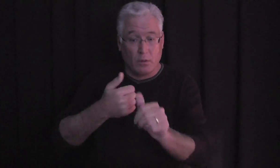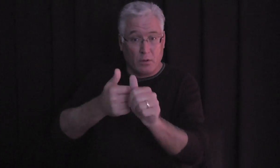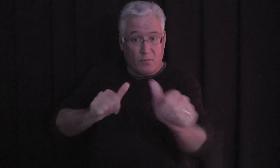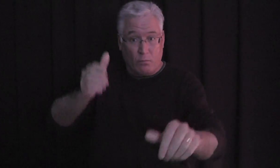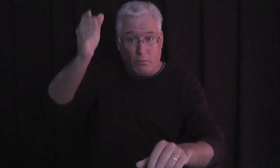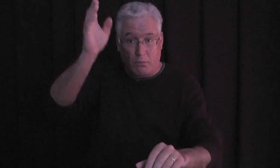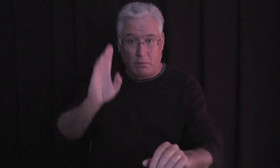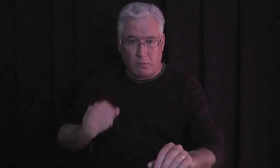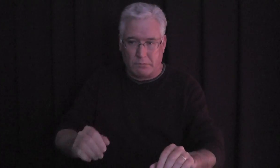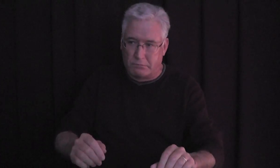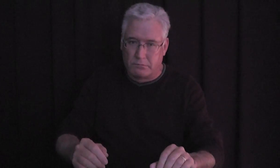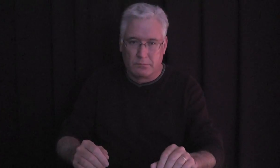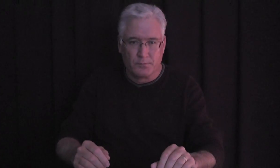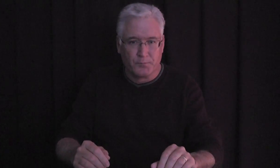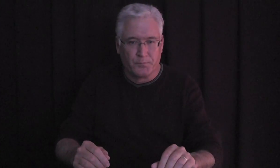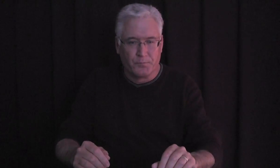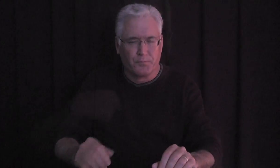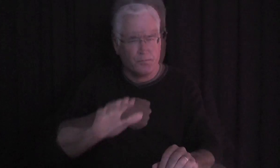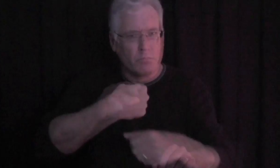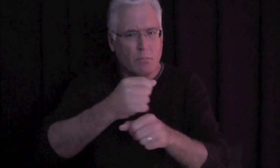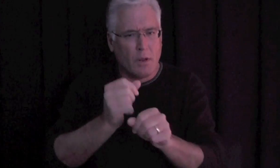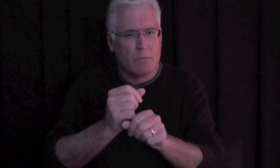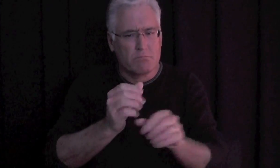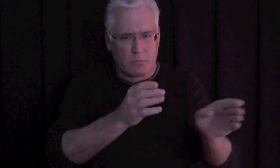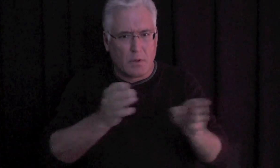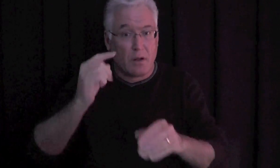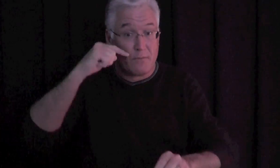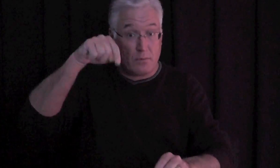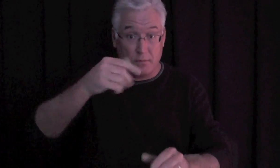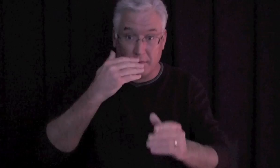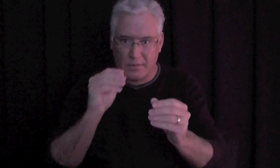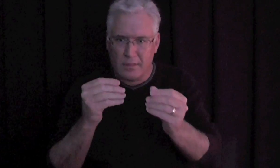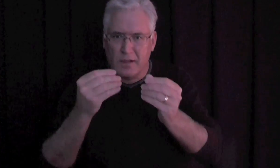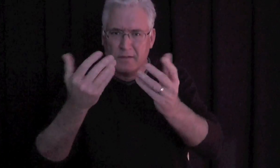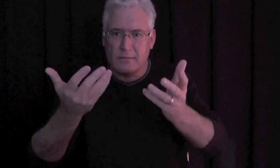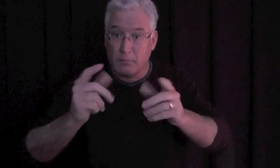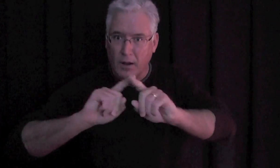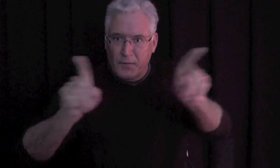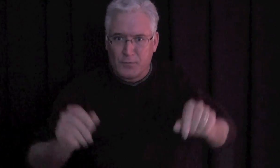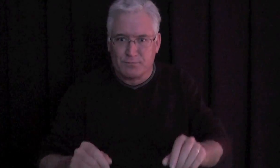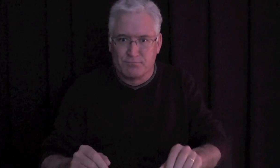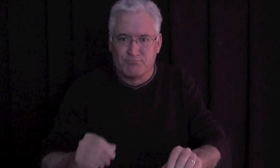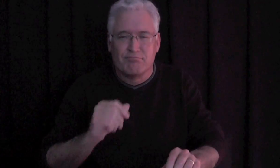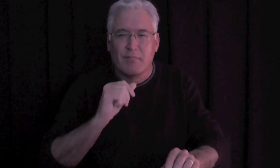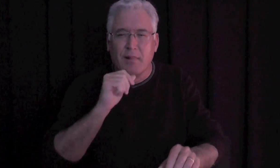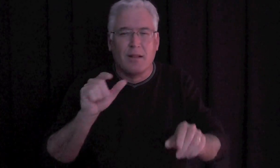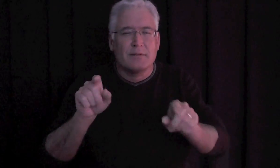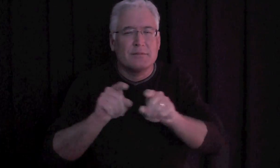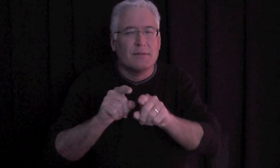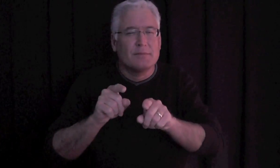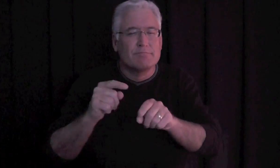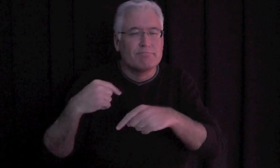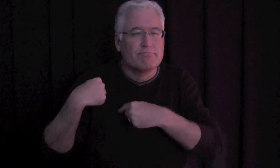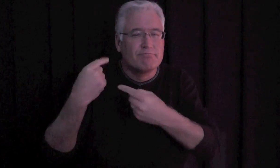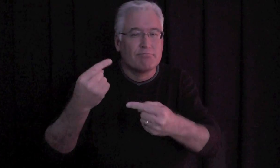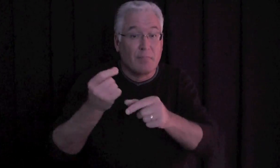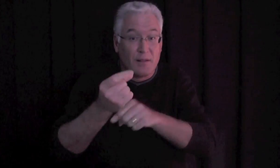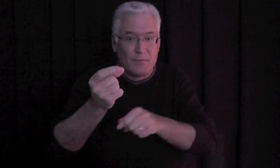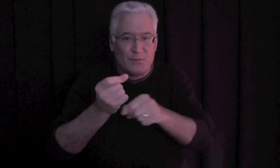with that. But we shouldn't avoid God. Make plans this Thanksgiving to be different than